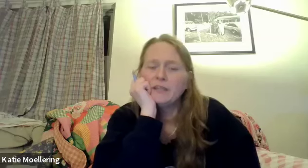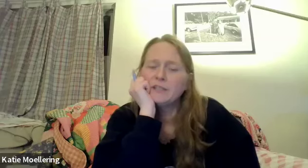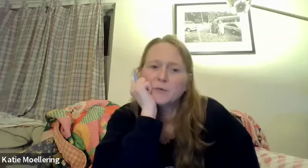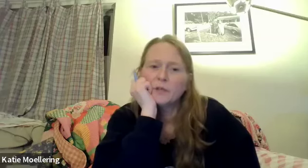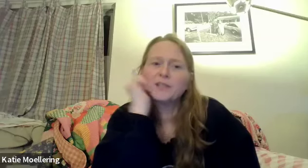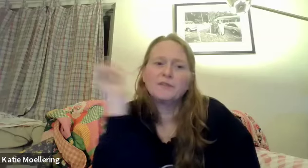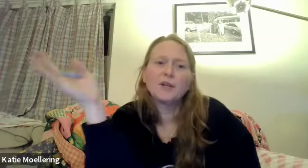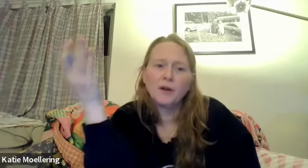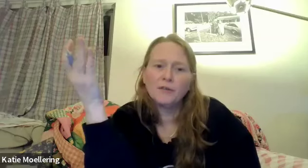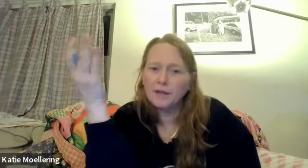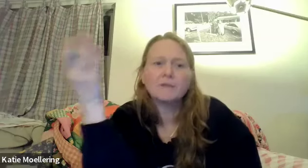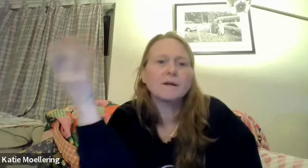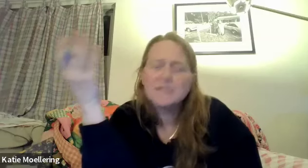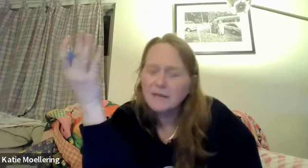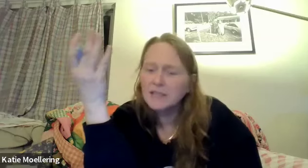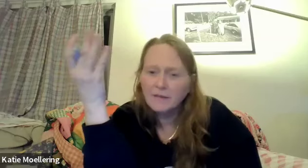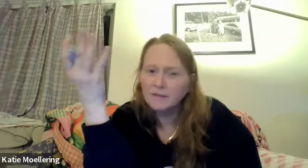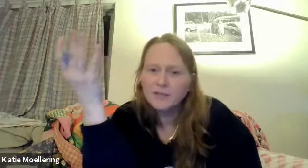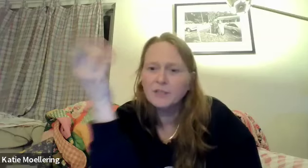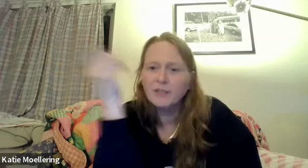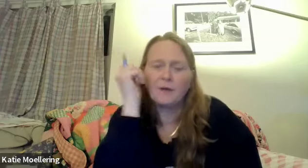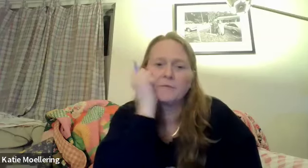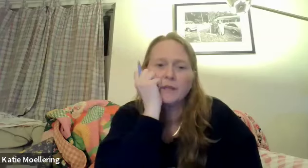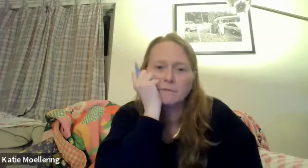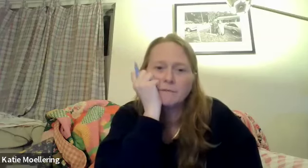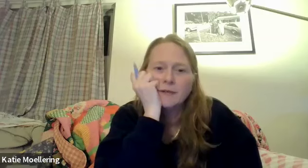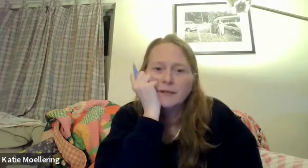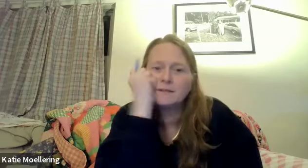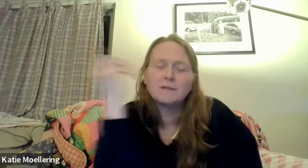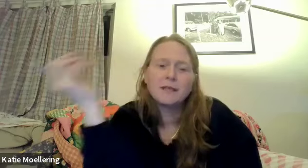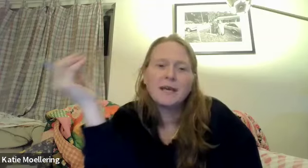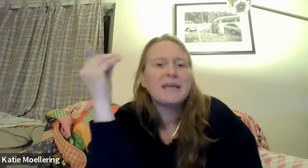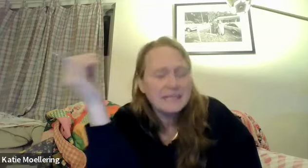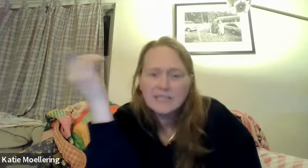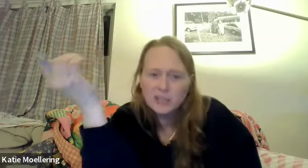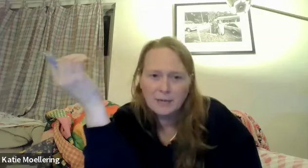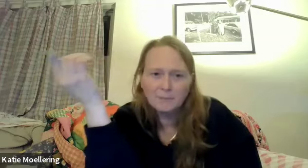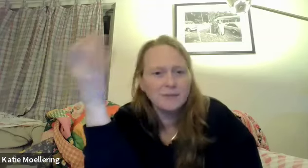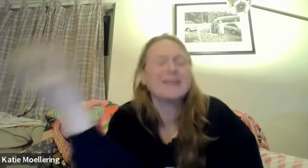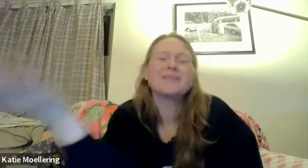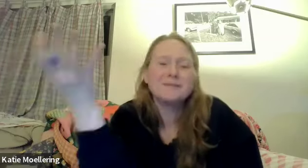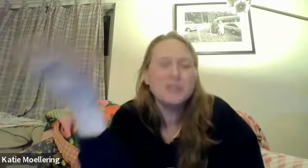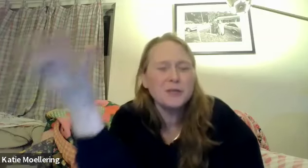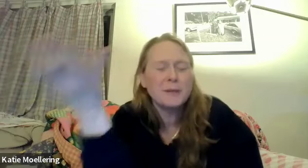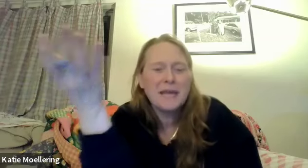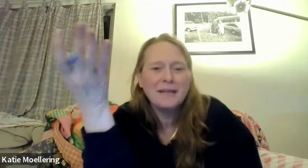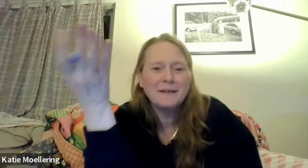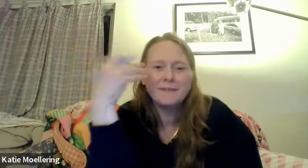convenience store? Like you've got to go to like a 7-Eleven or something, like a gas station type. Like, do you know what I'm saying? Not,